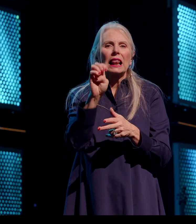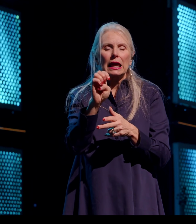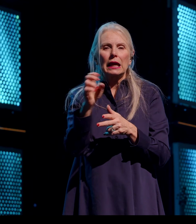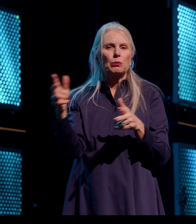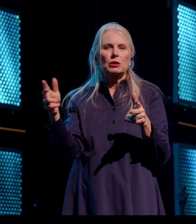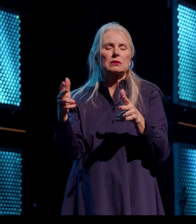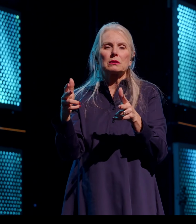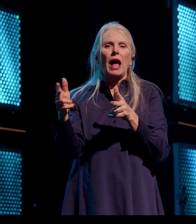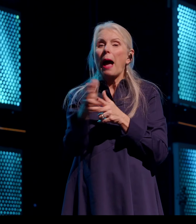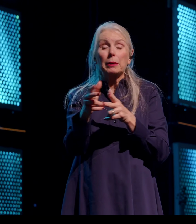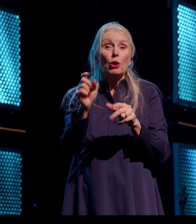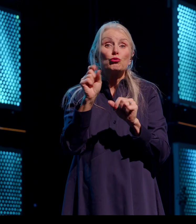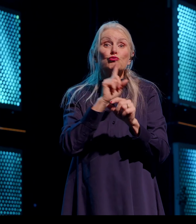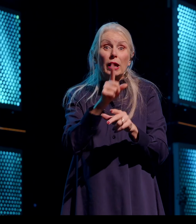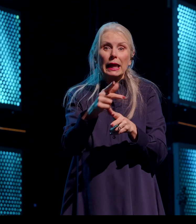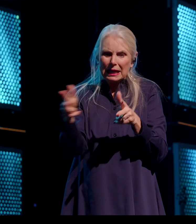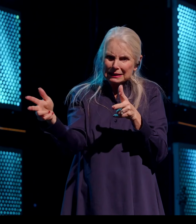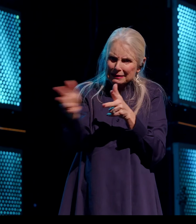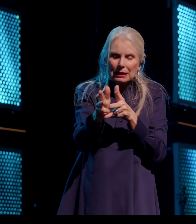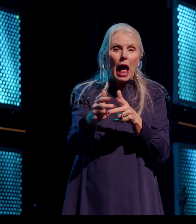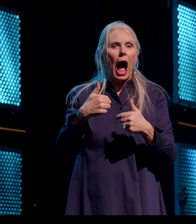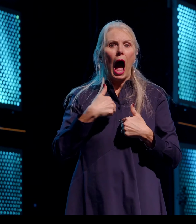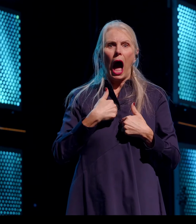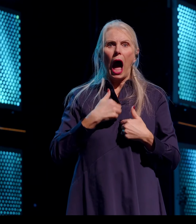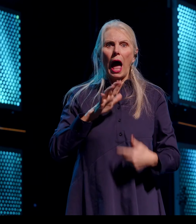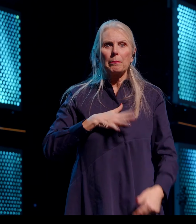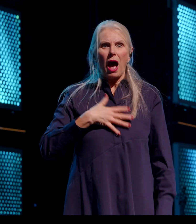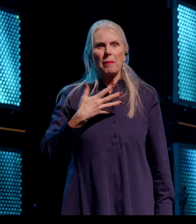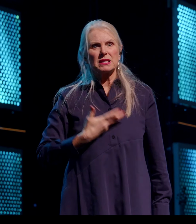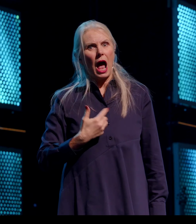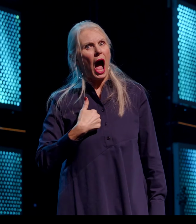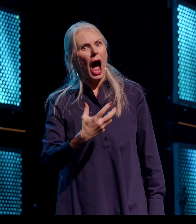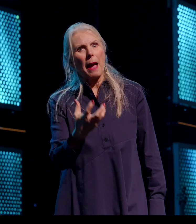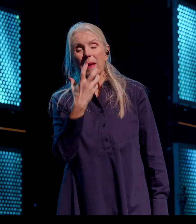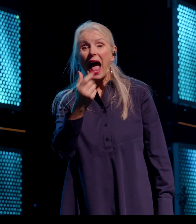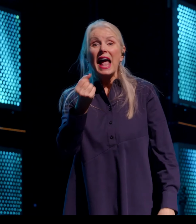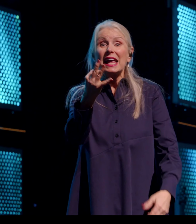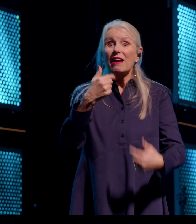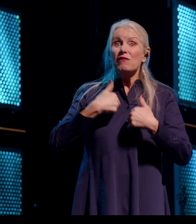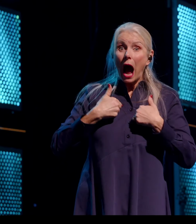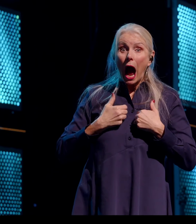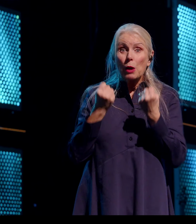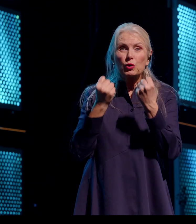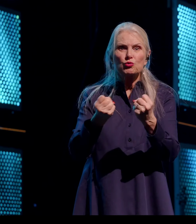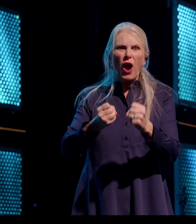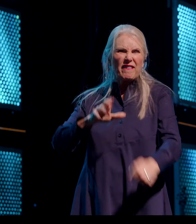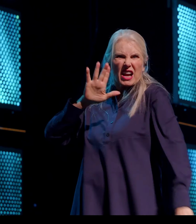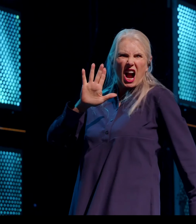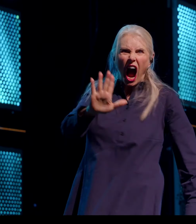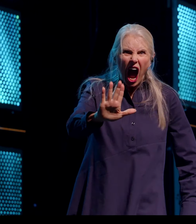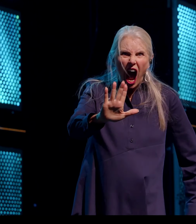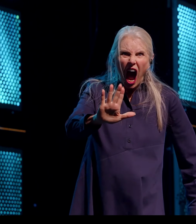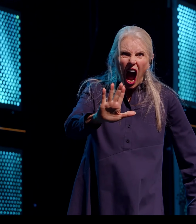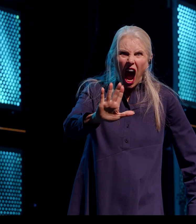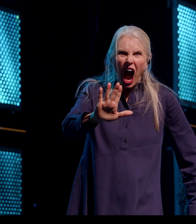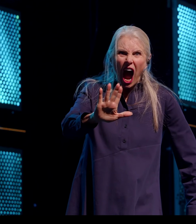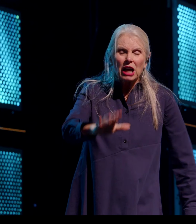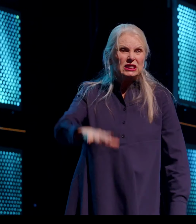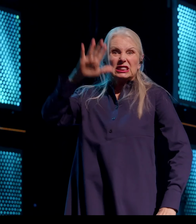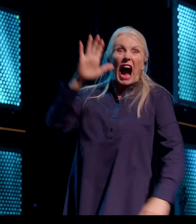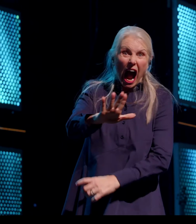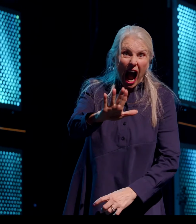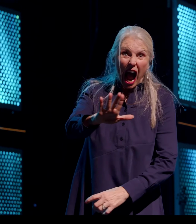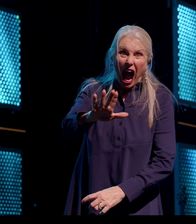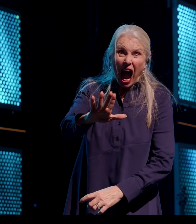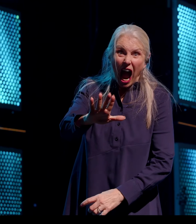like, could have hit us. I'm mad. I mean, if I'm driving, I'm laying on the horn for a minute. Like, yeah, you feel that. Like, you